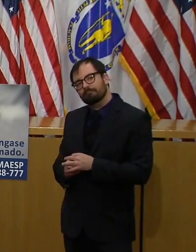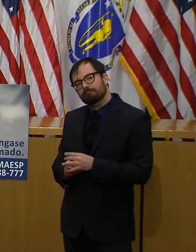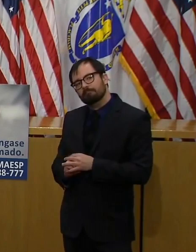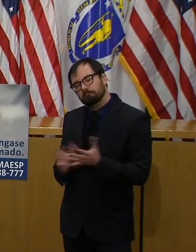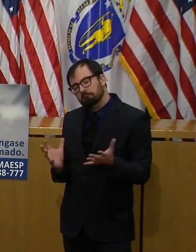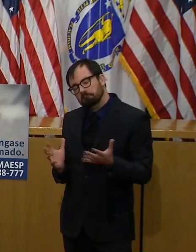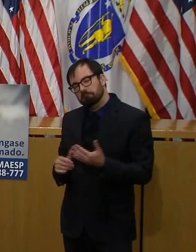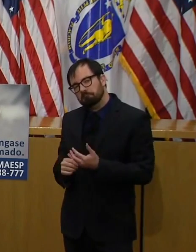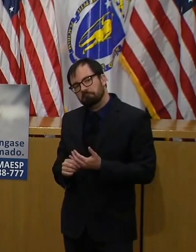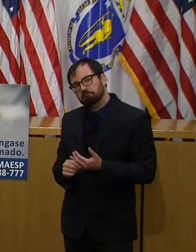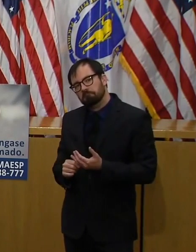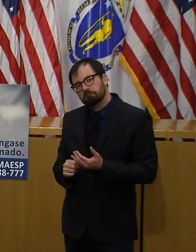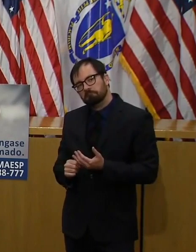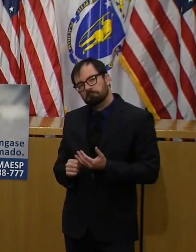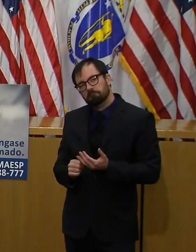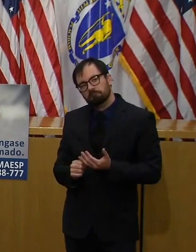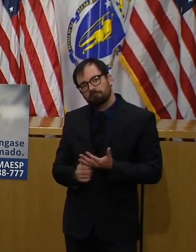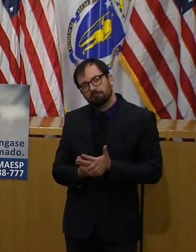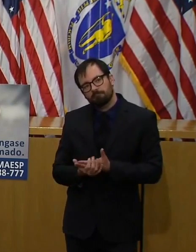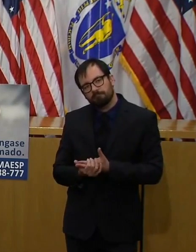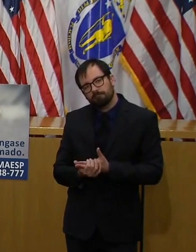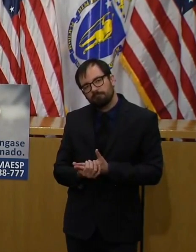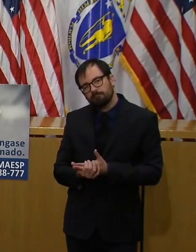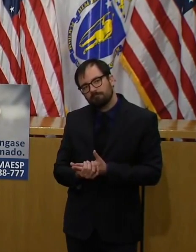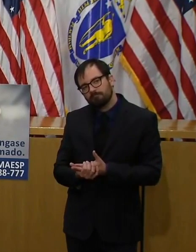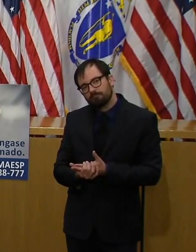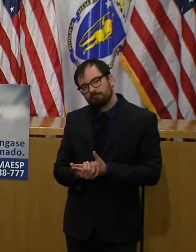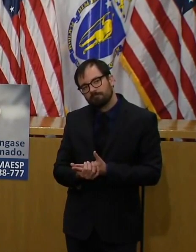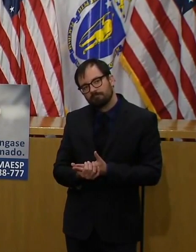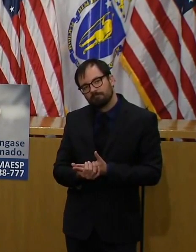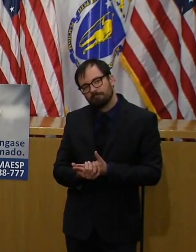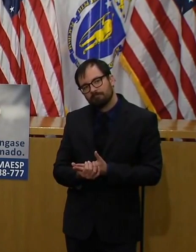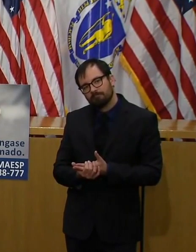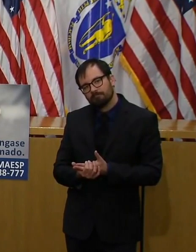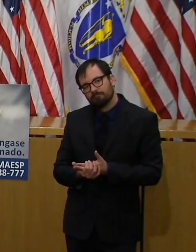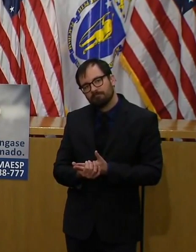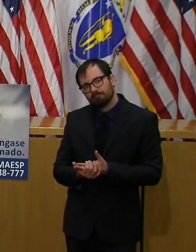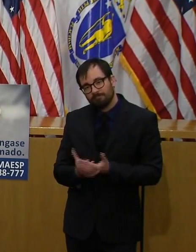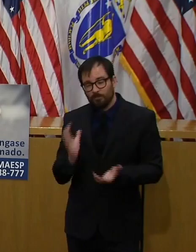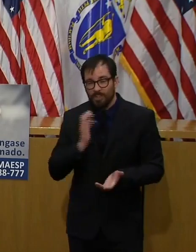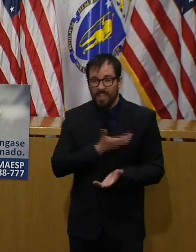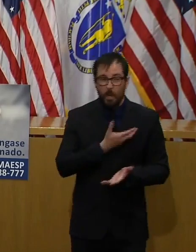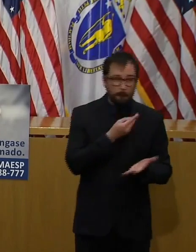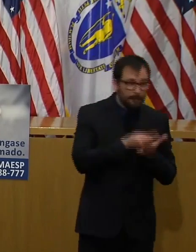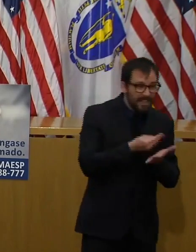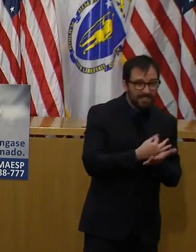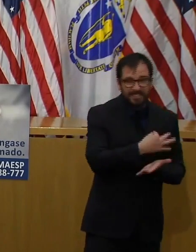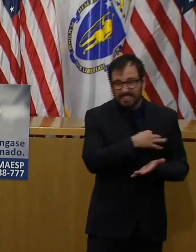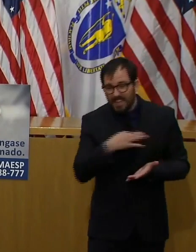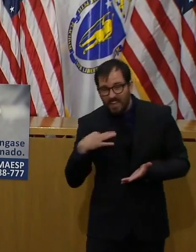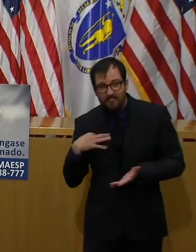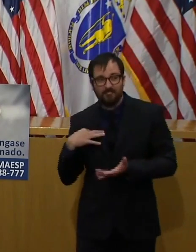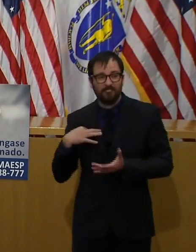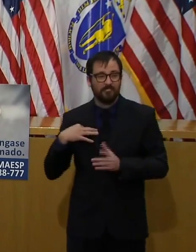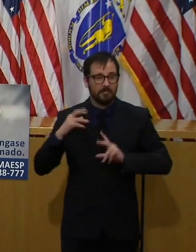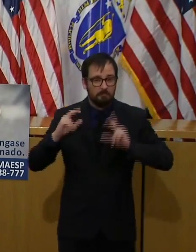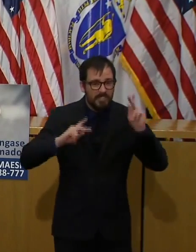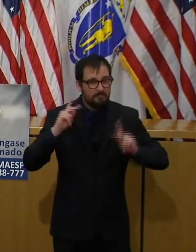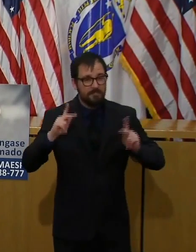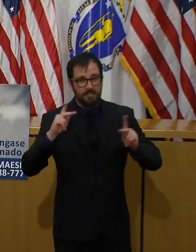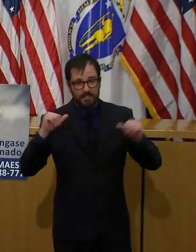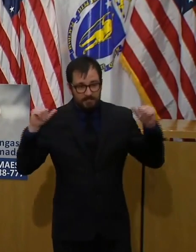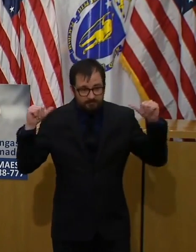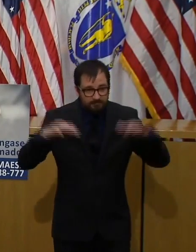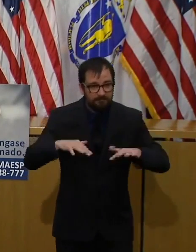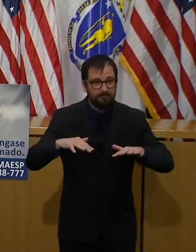put significant resources into the healthcare community and why we've been so aggressive about working with them to understand exactly what